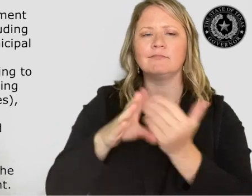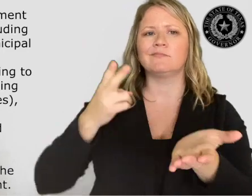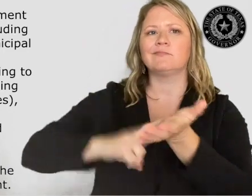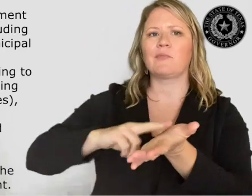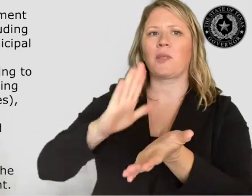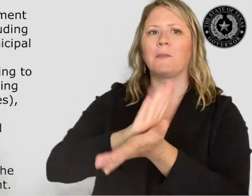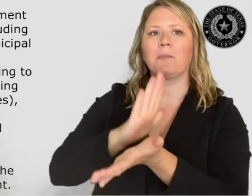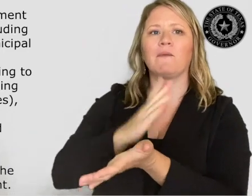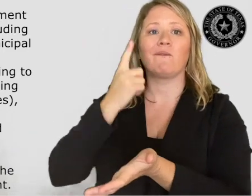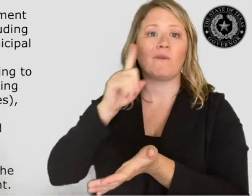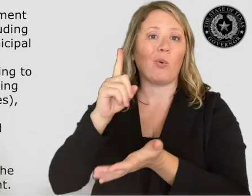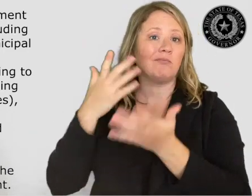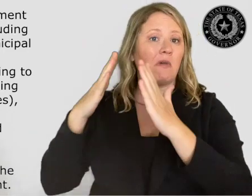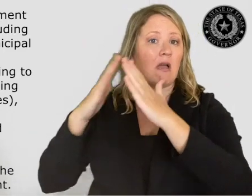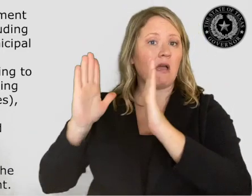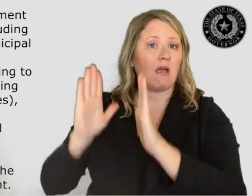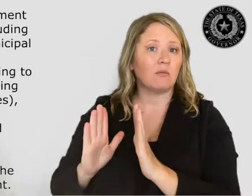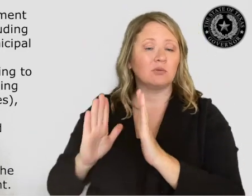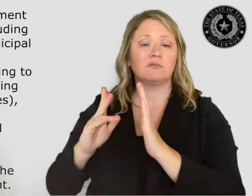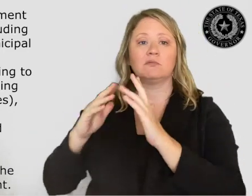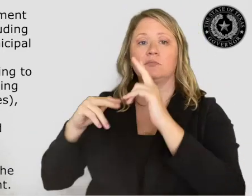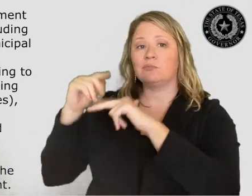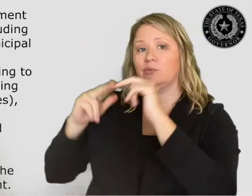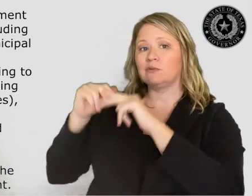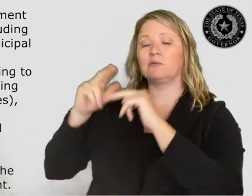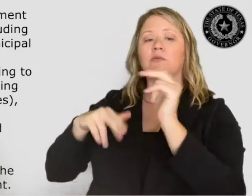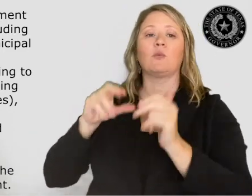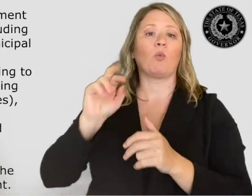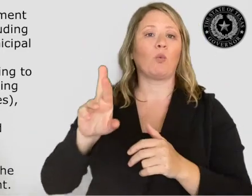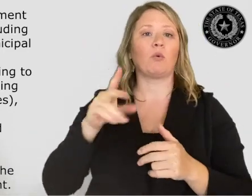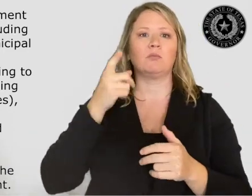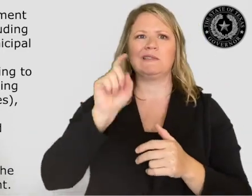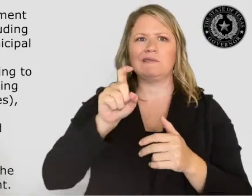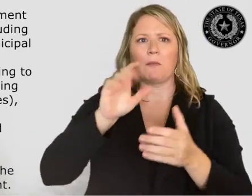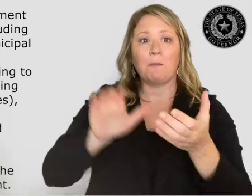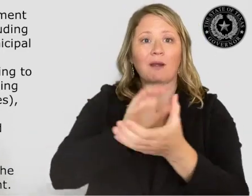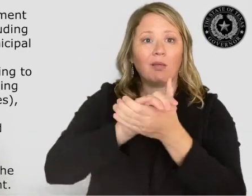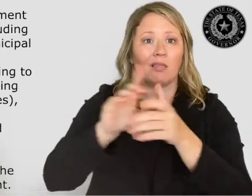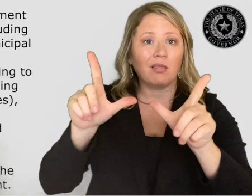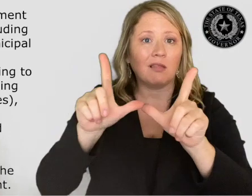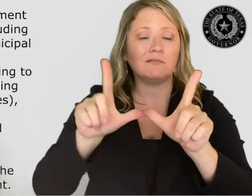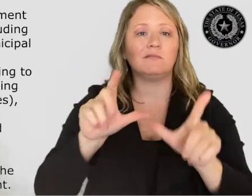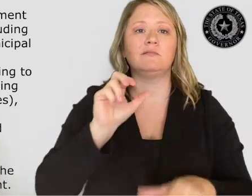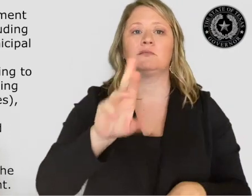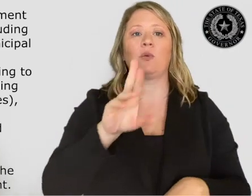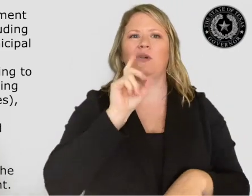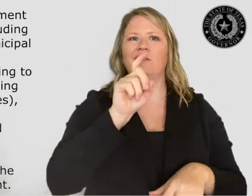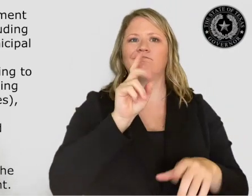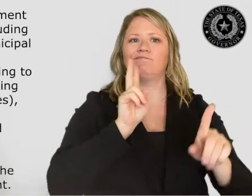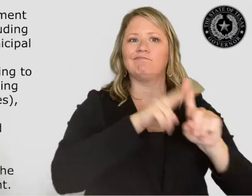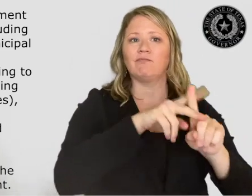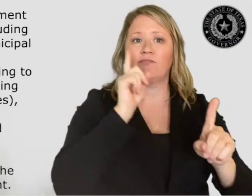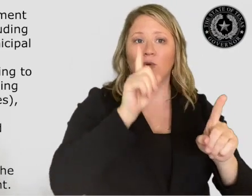marriage licenses, permitting, recordation, and document filing services as